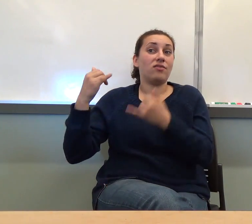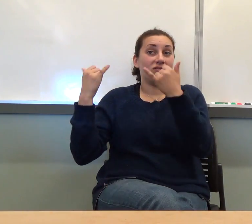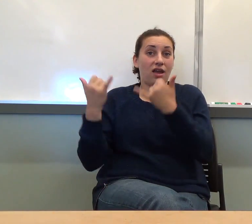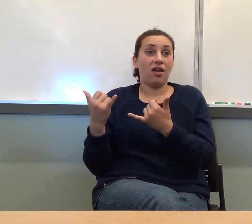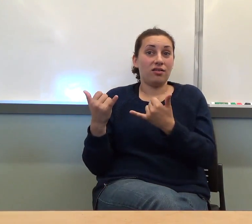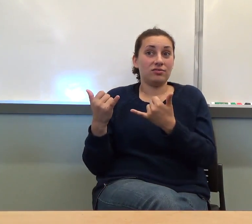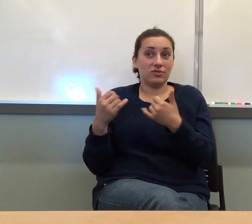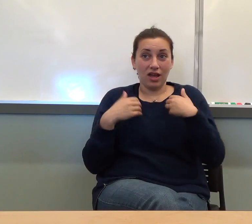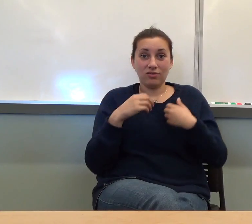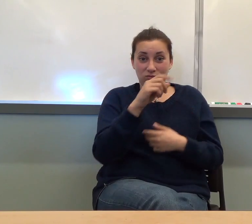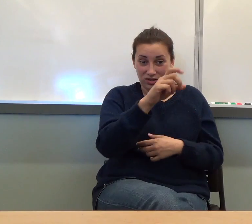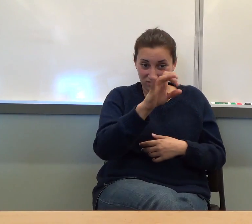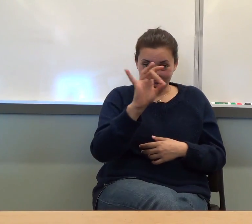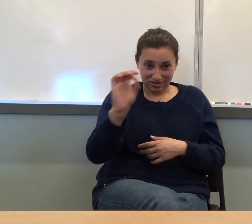the 108 stuff down here.